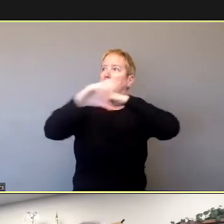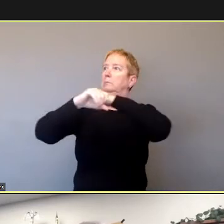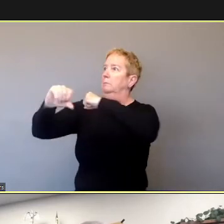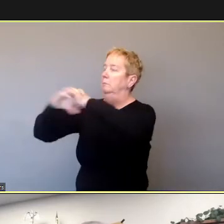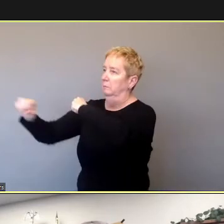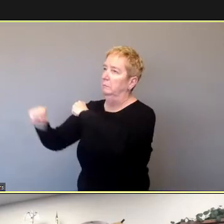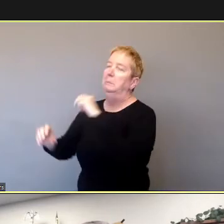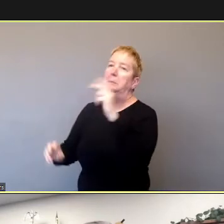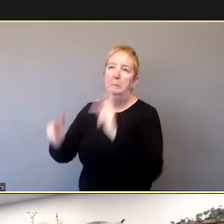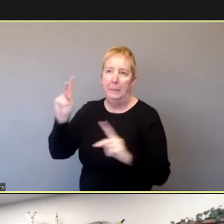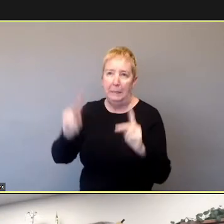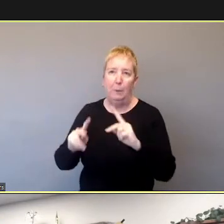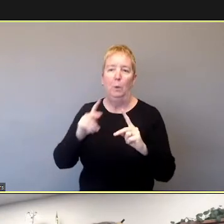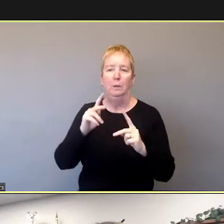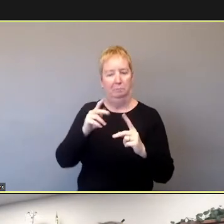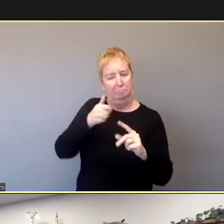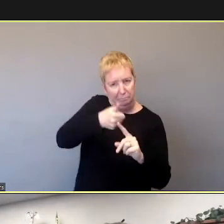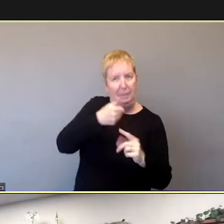resources they need.